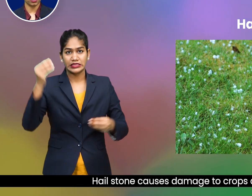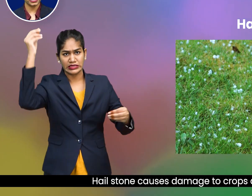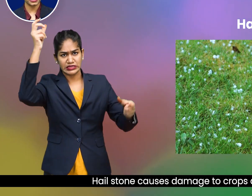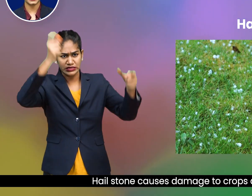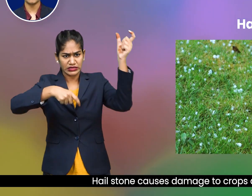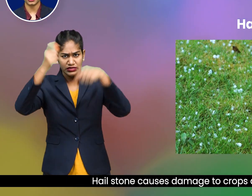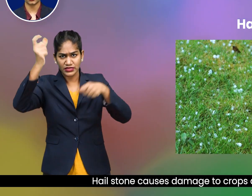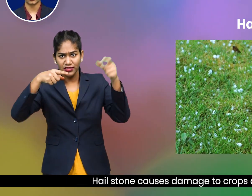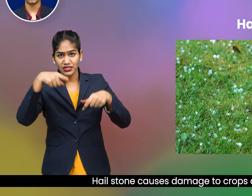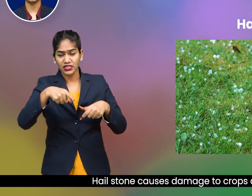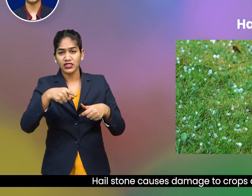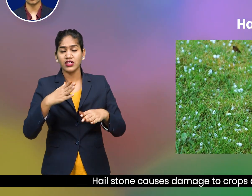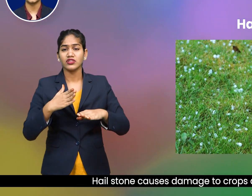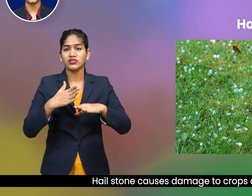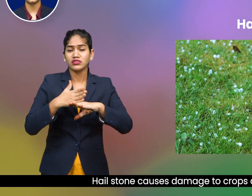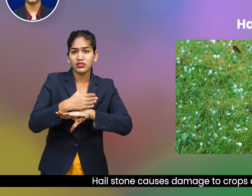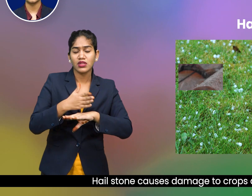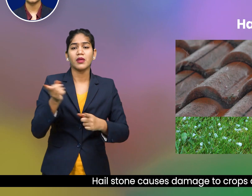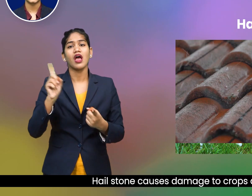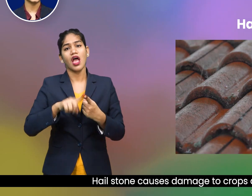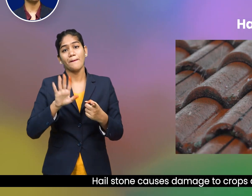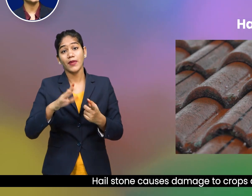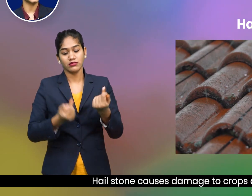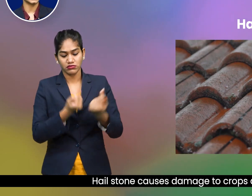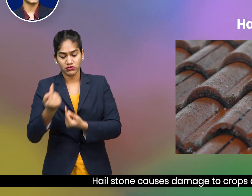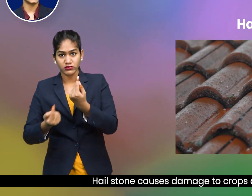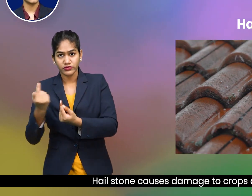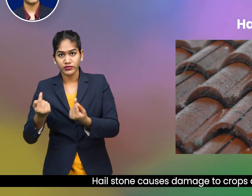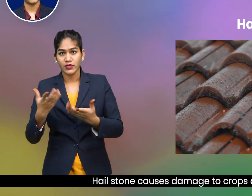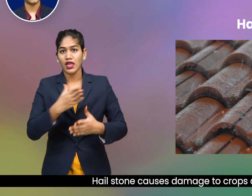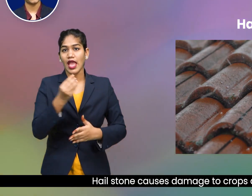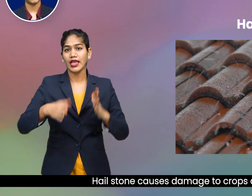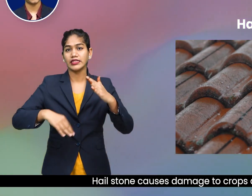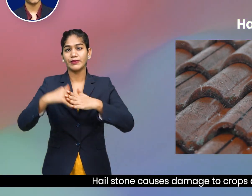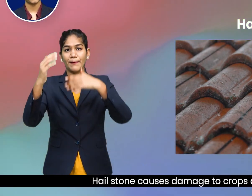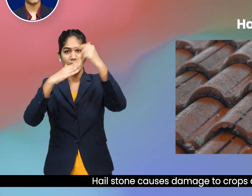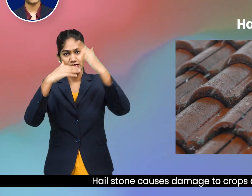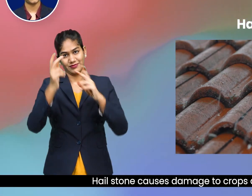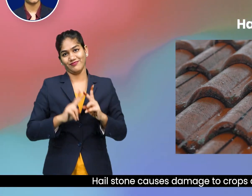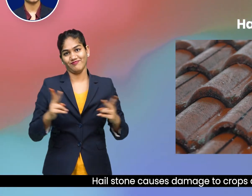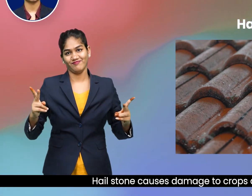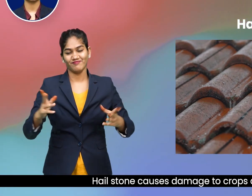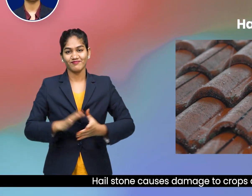Hailstone causes damage to crops and buildings.